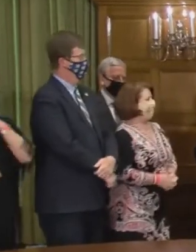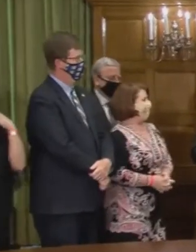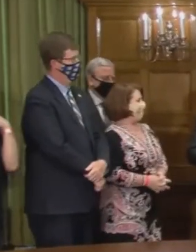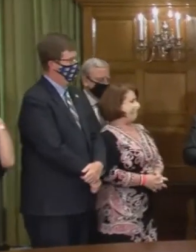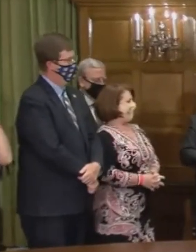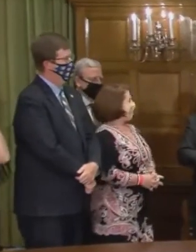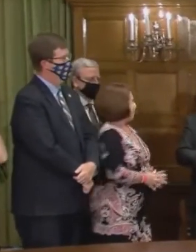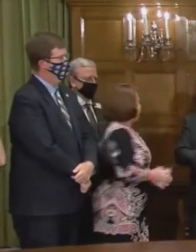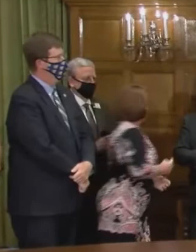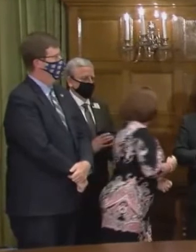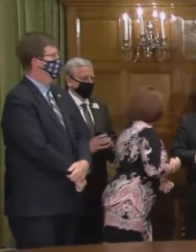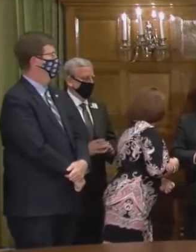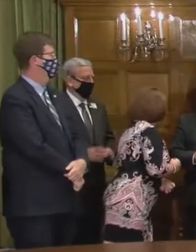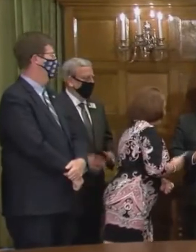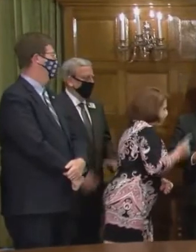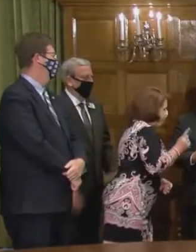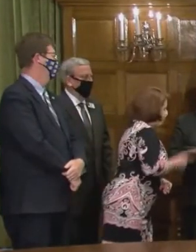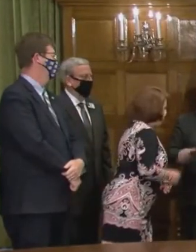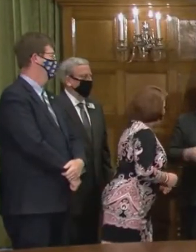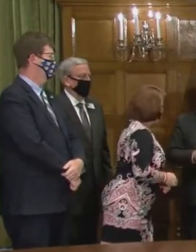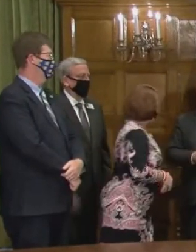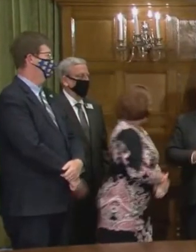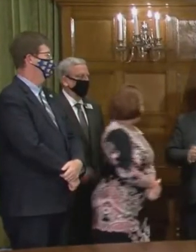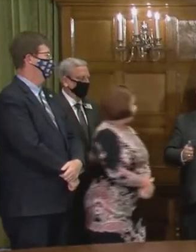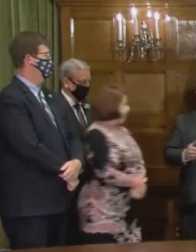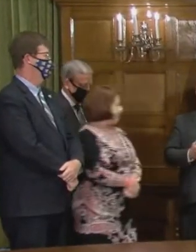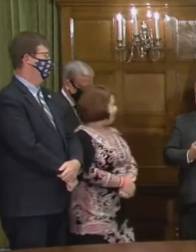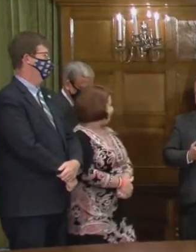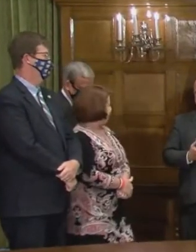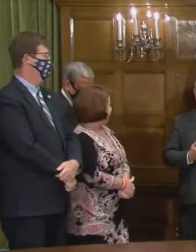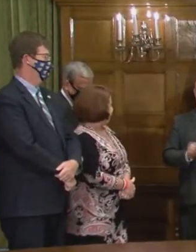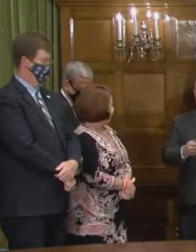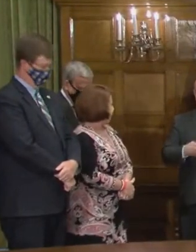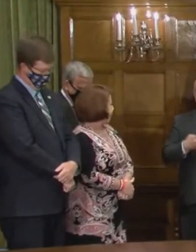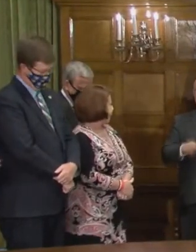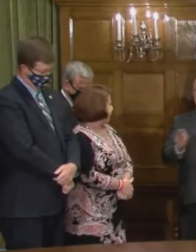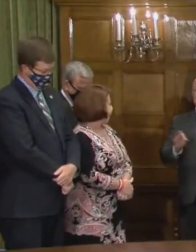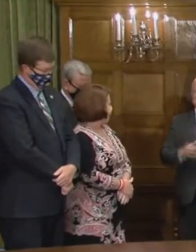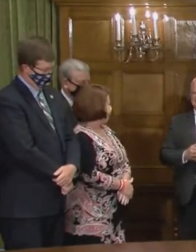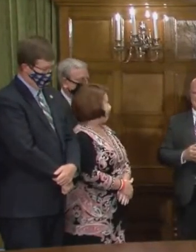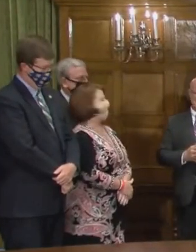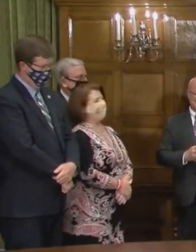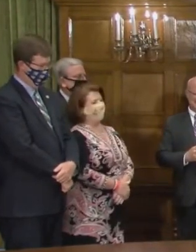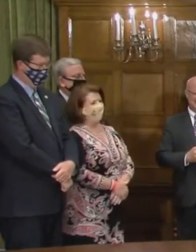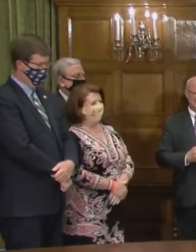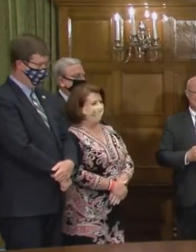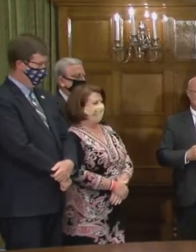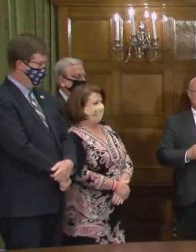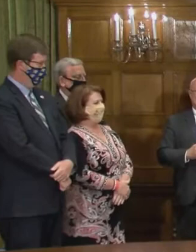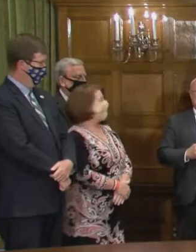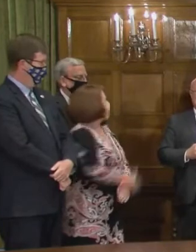here. John, there you go. Excellent. This is your first pen. Yes, it is. Thank you. And